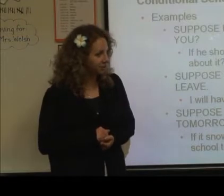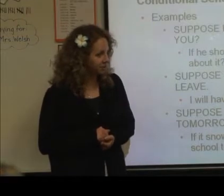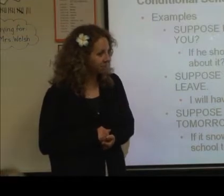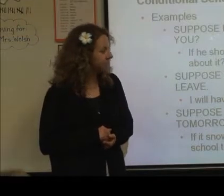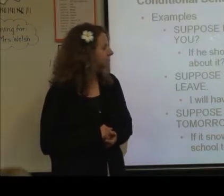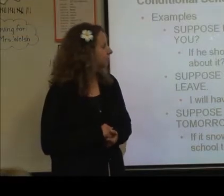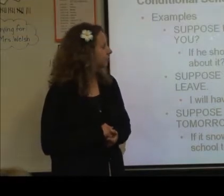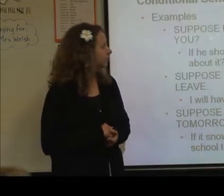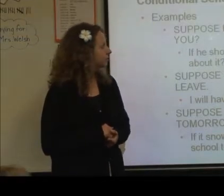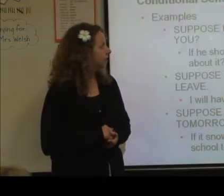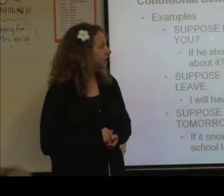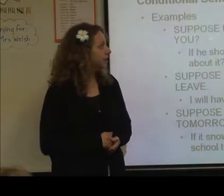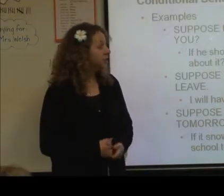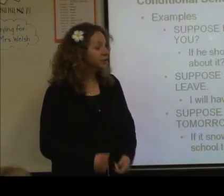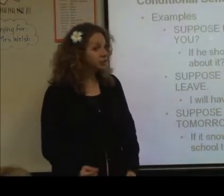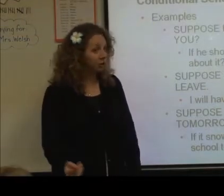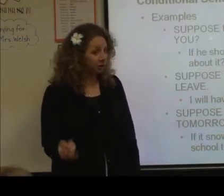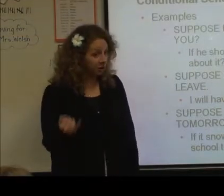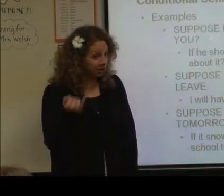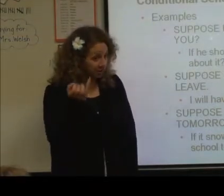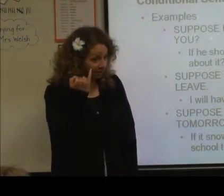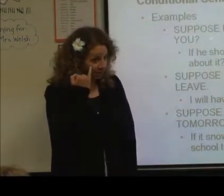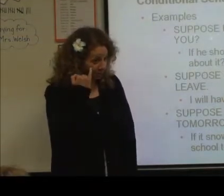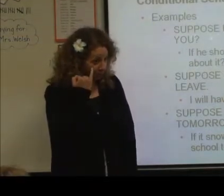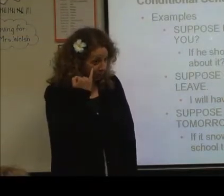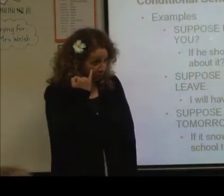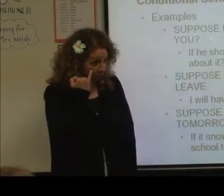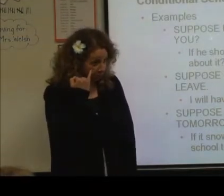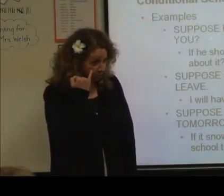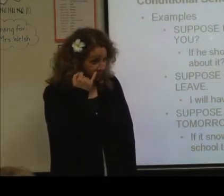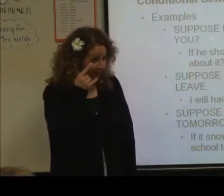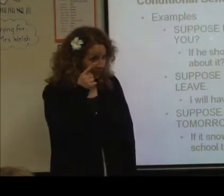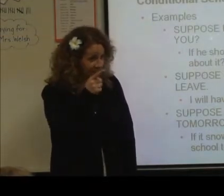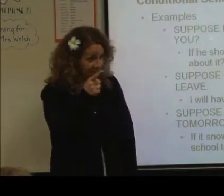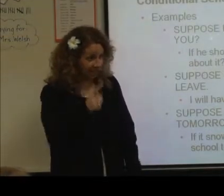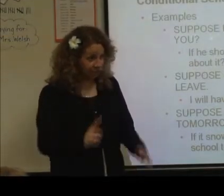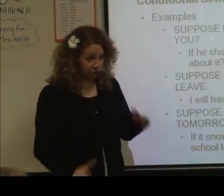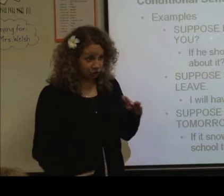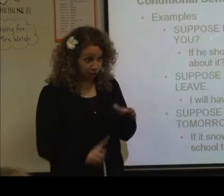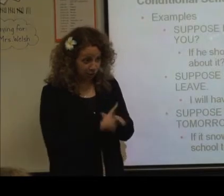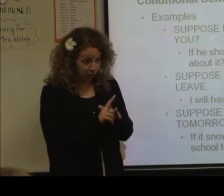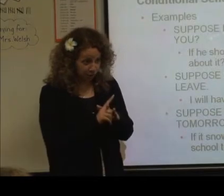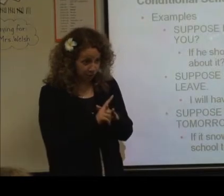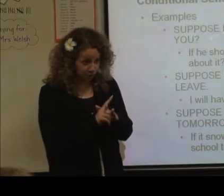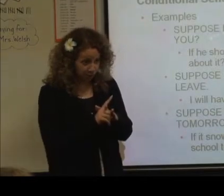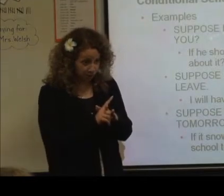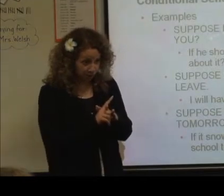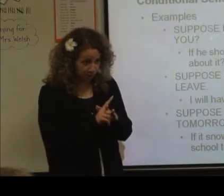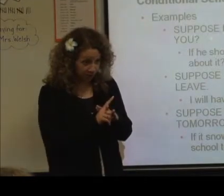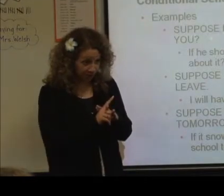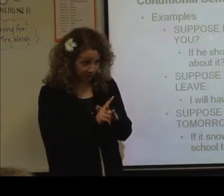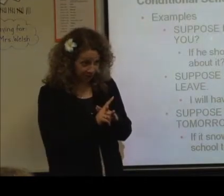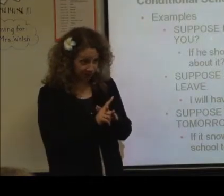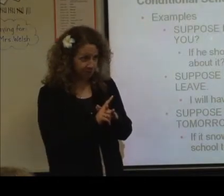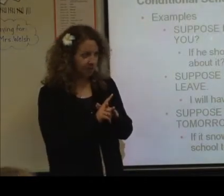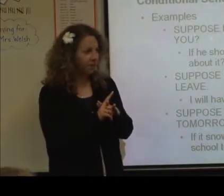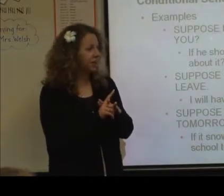tilted forward. Okay? So suppose he show up. Okay, so we held